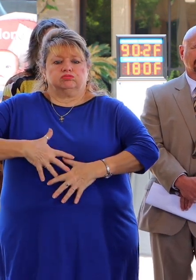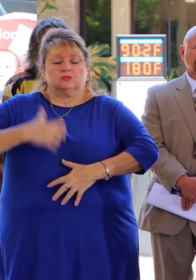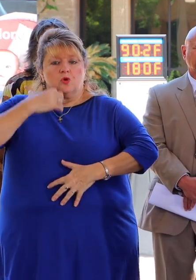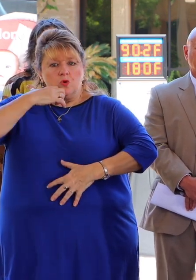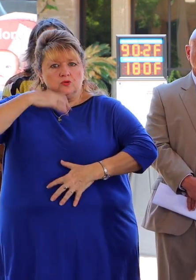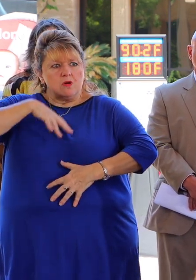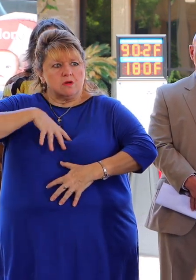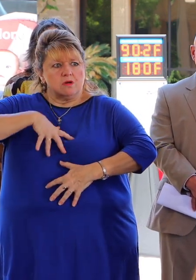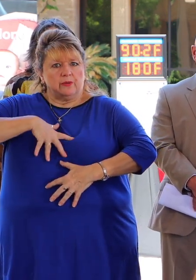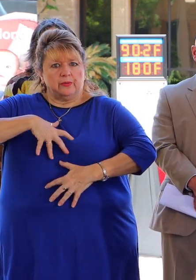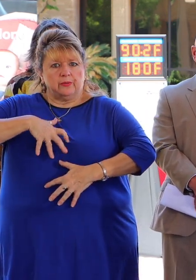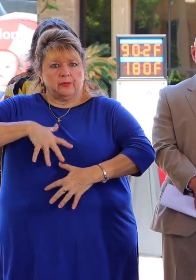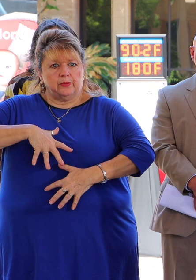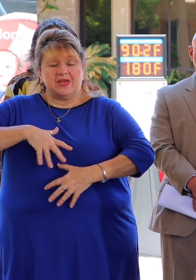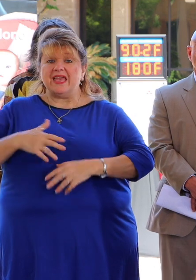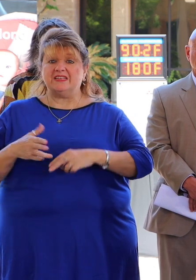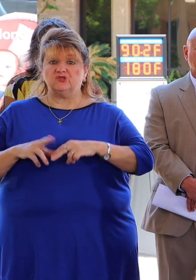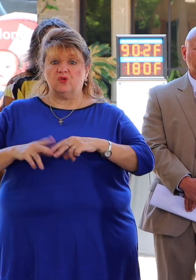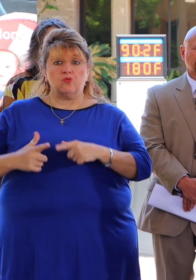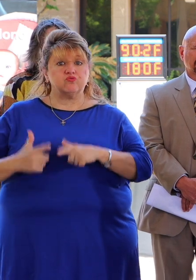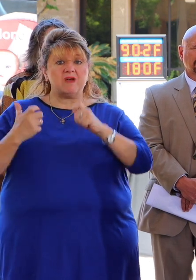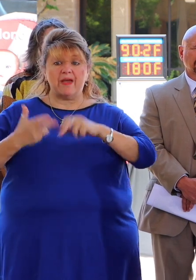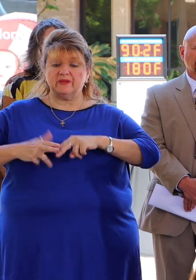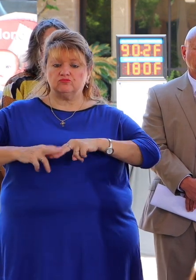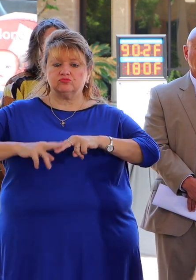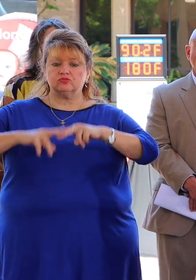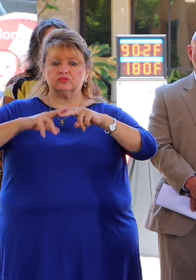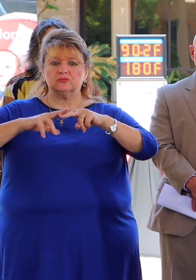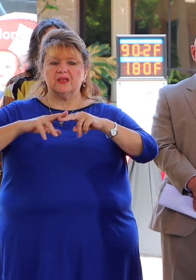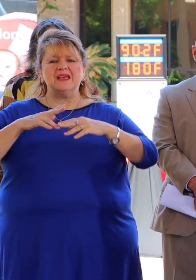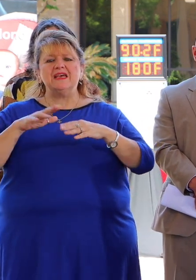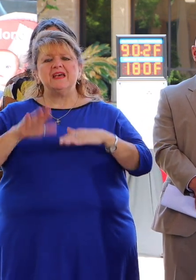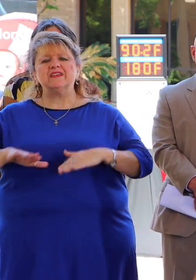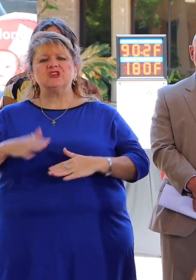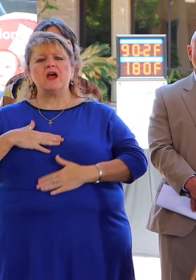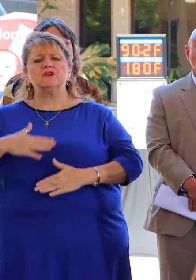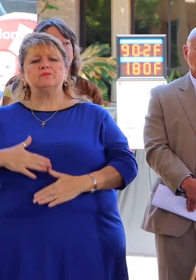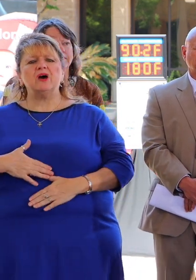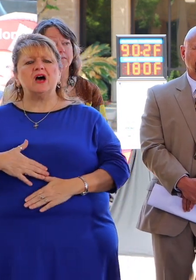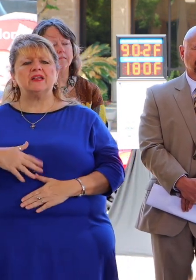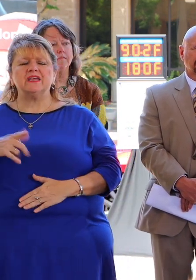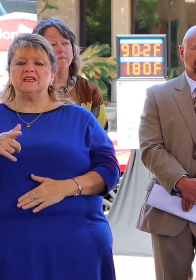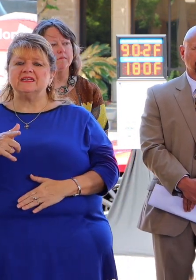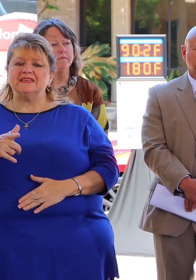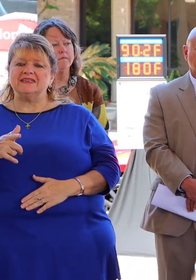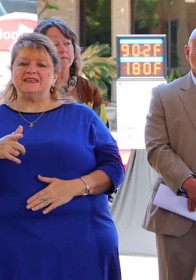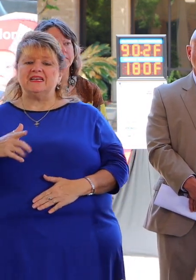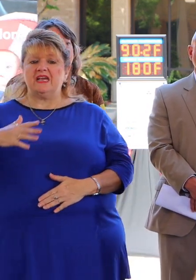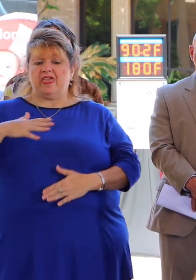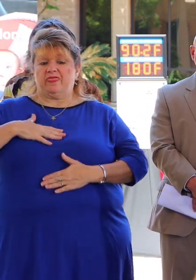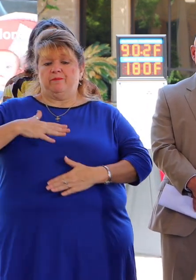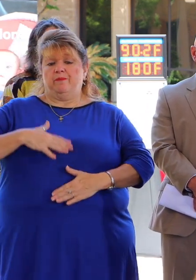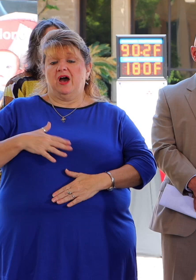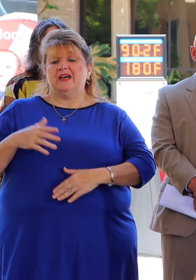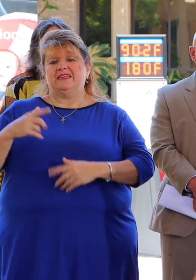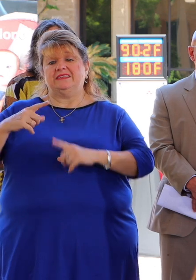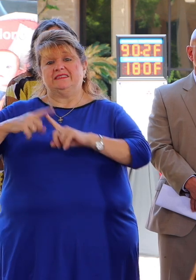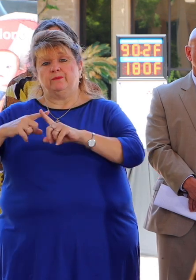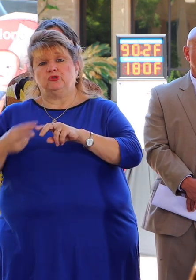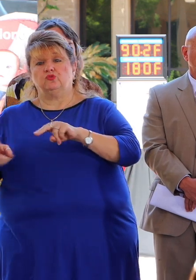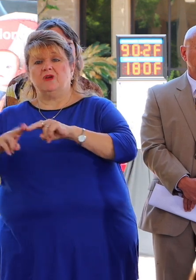and it's a very rapid rise, and a child's body temperature rises 3 to 5 times faster than an adult.